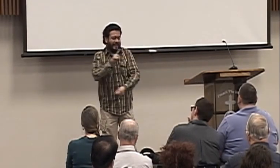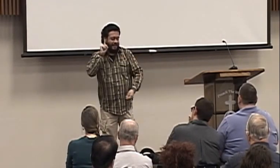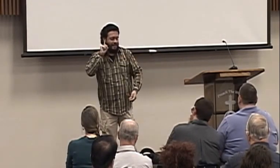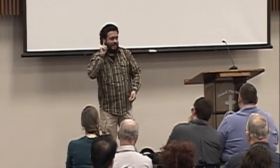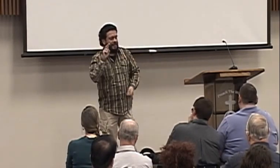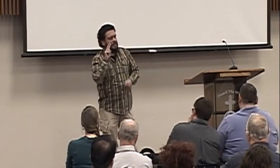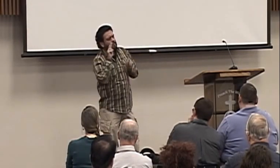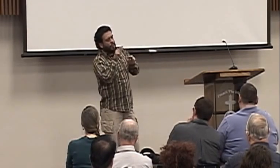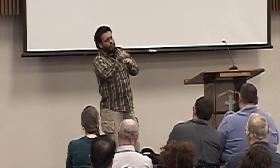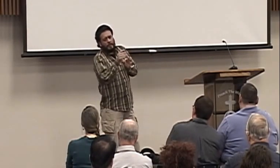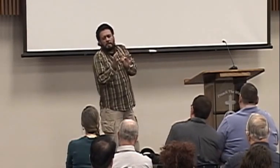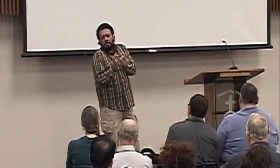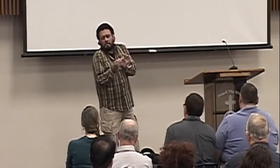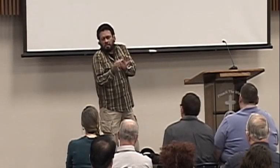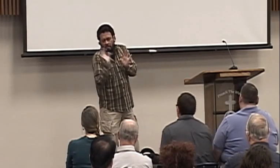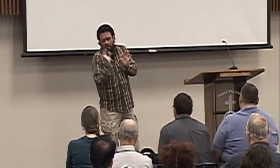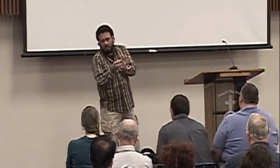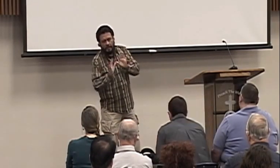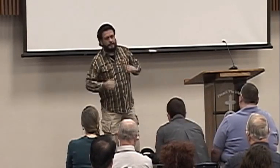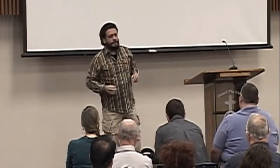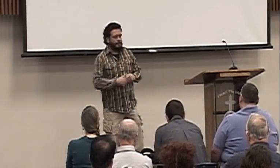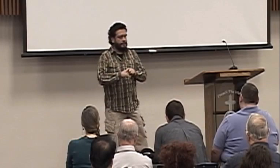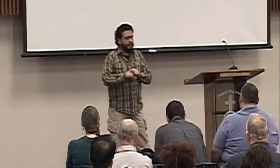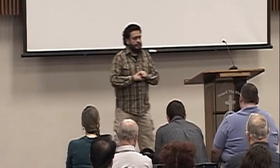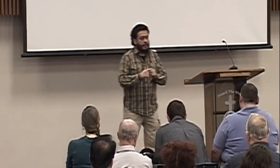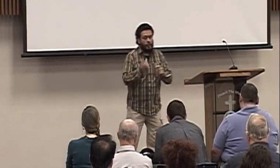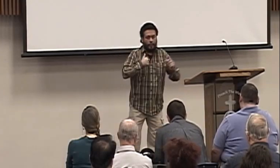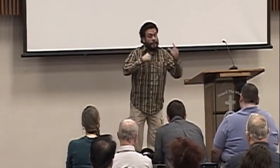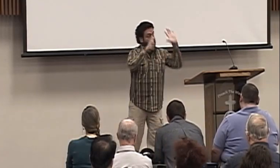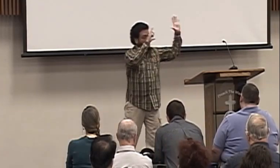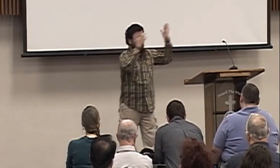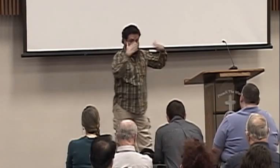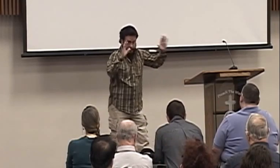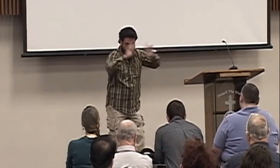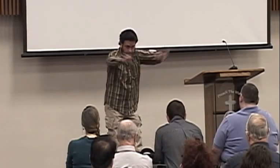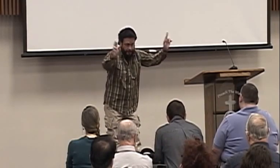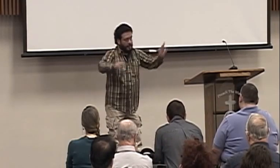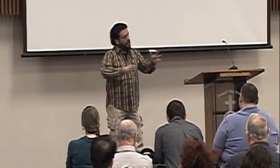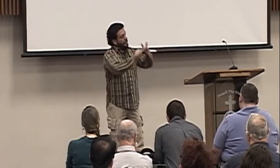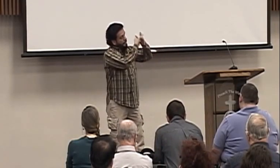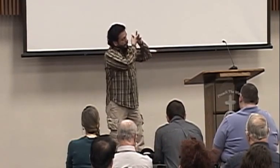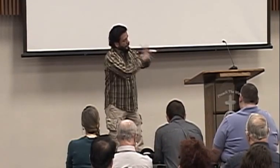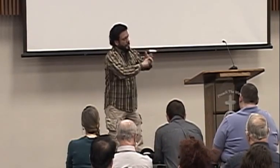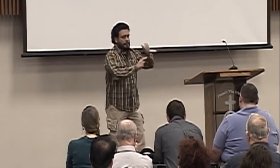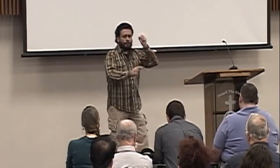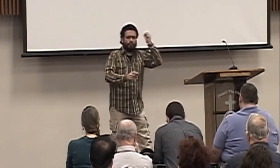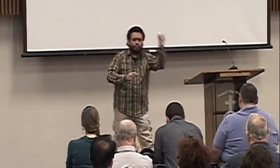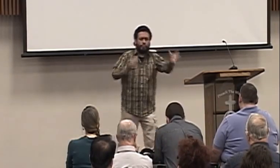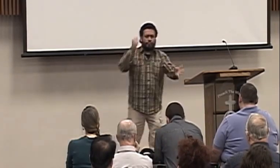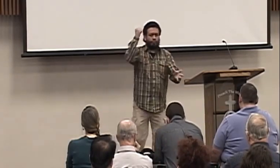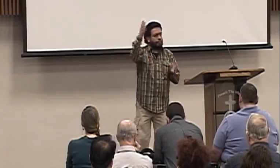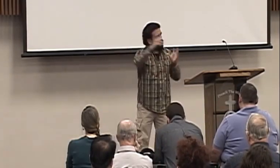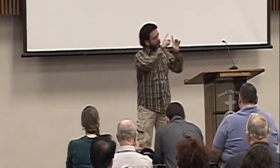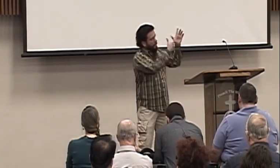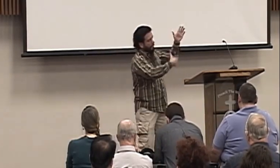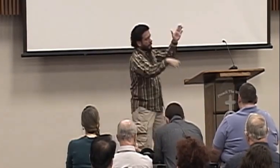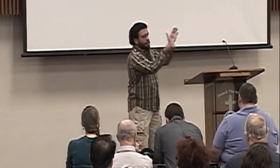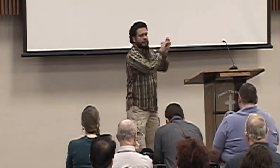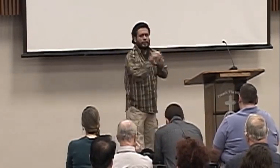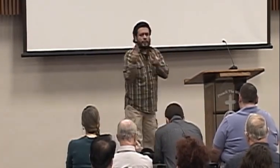there was a hearing couple there. Their daughter's deaf, and they were watching. After I started teaching, and I was signing and explaining and